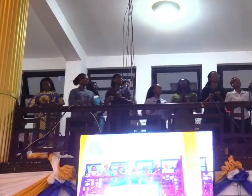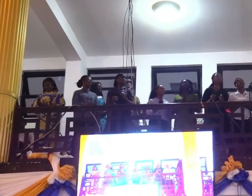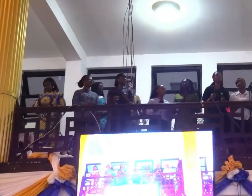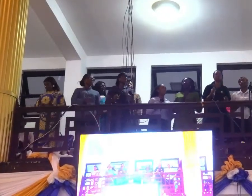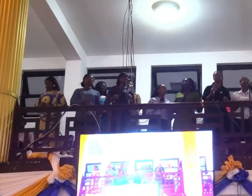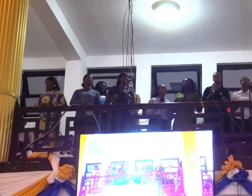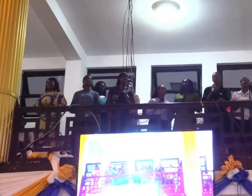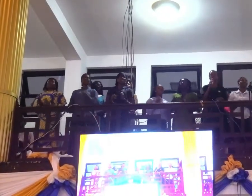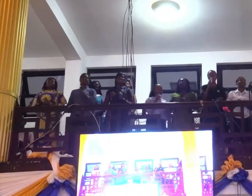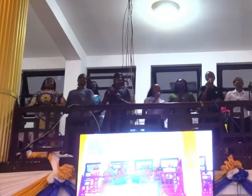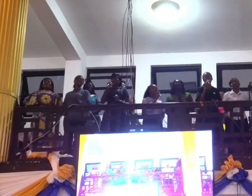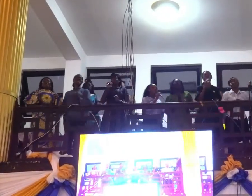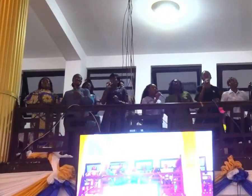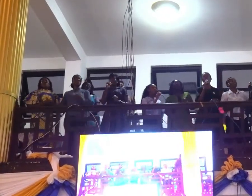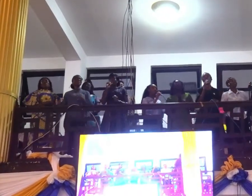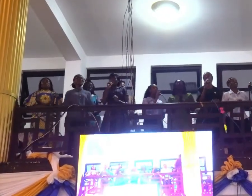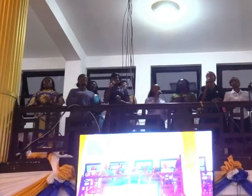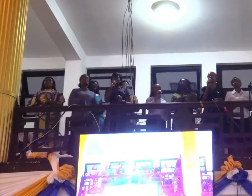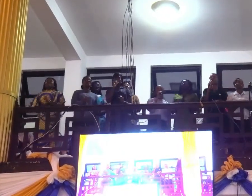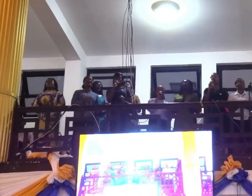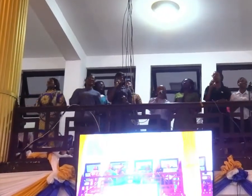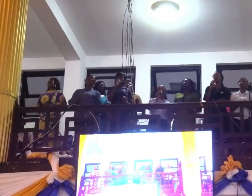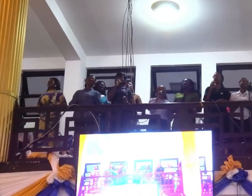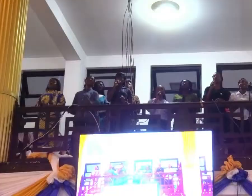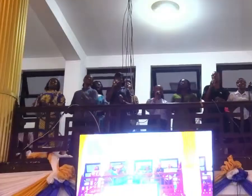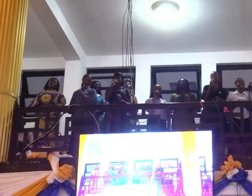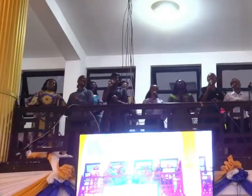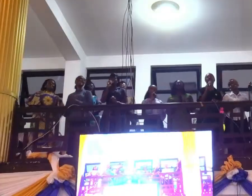Yawudim Yabeduni,